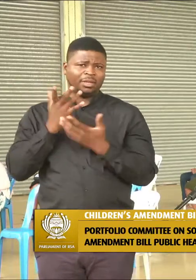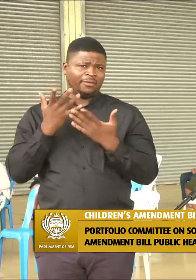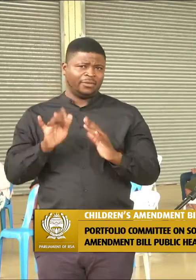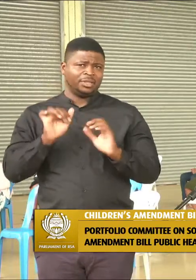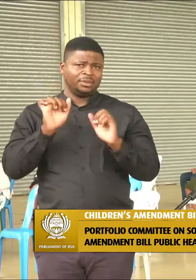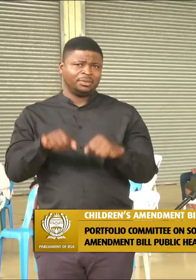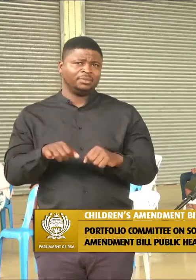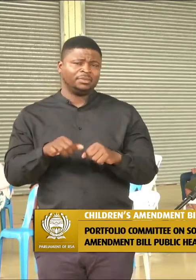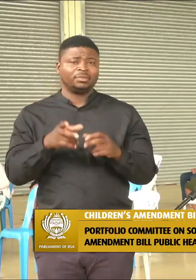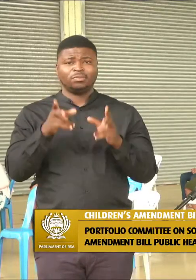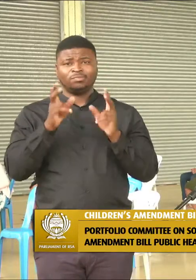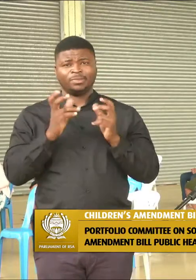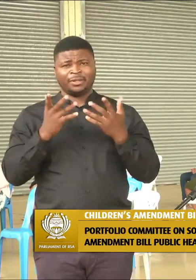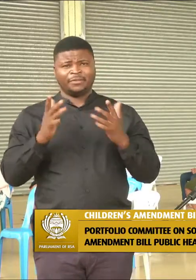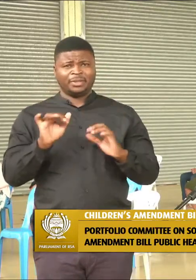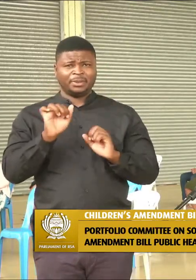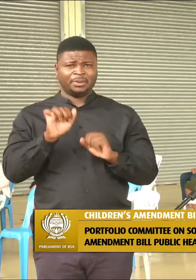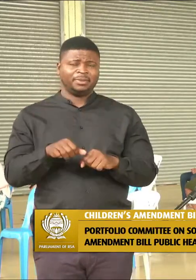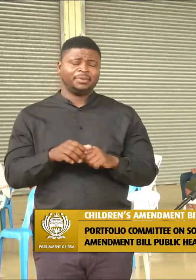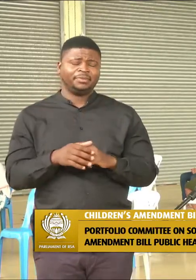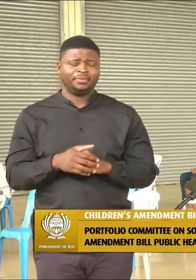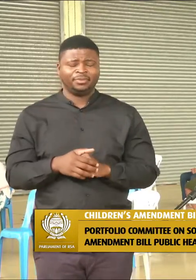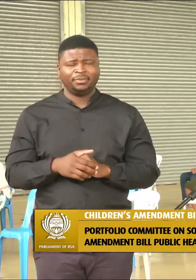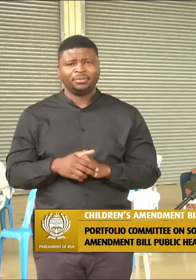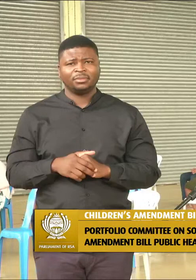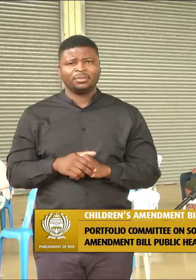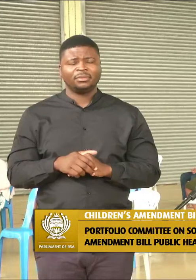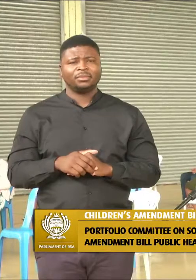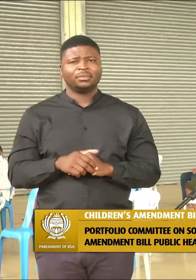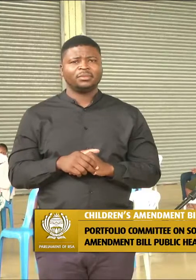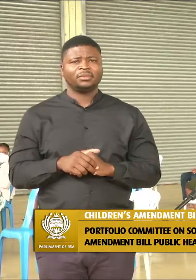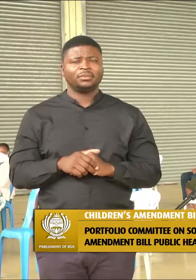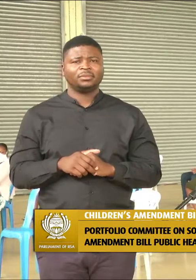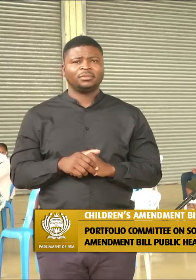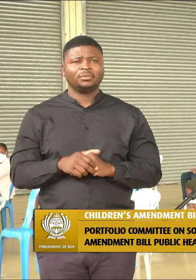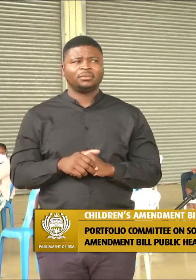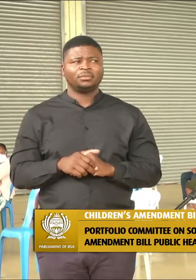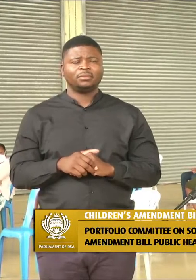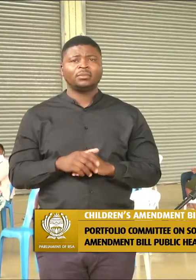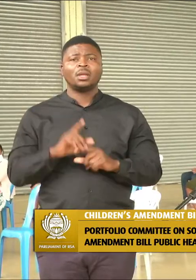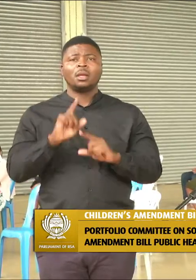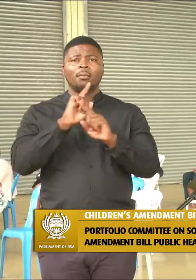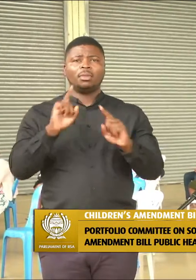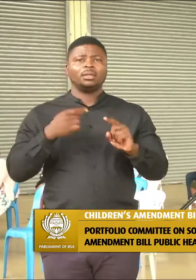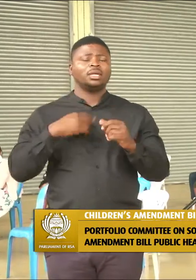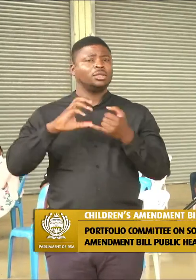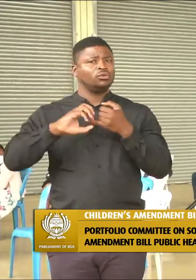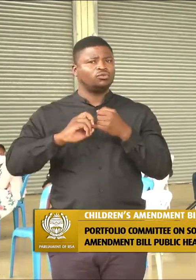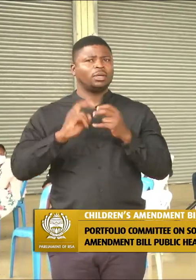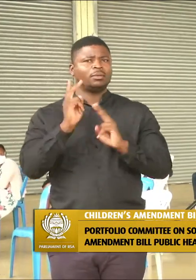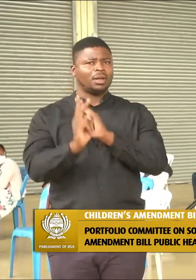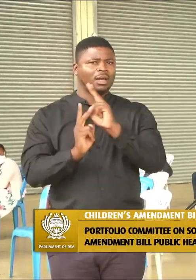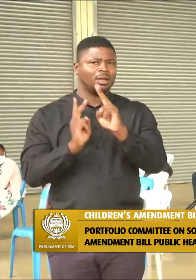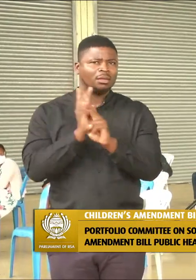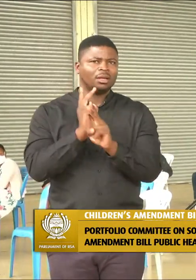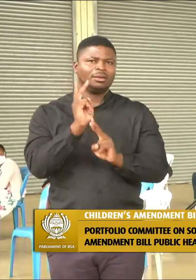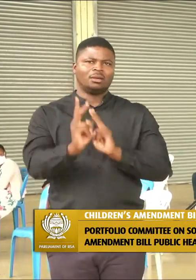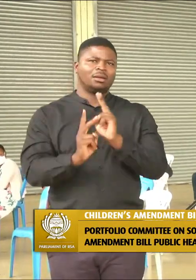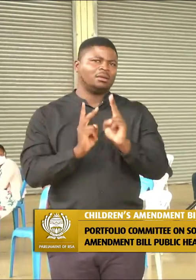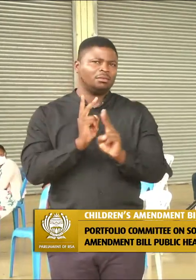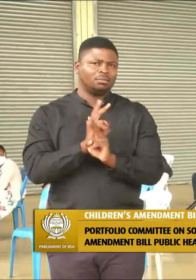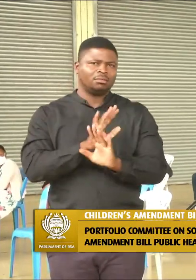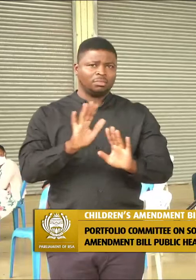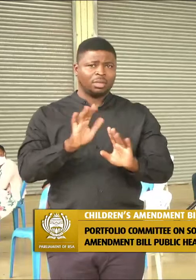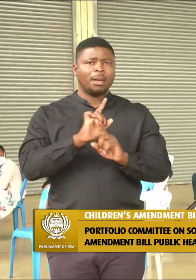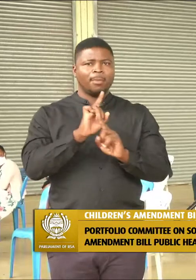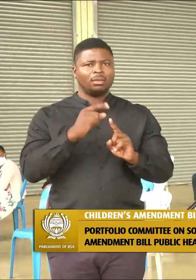Senizwe okuningi kulabafowethu abaqeda kusuka la ngaphambili. And I'll try not to repeat some of the things that they've said. Ngizozama